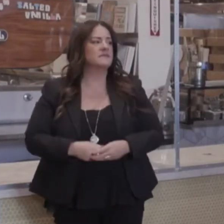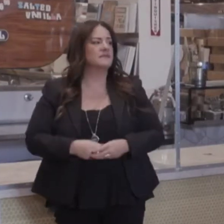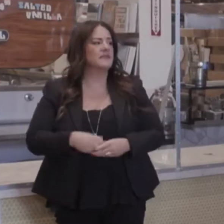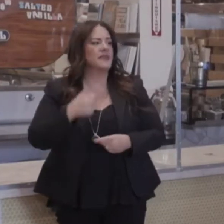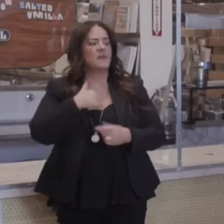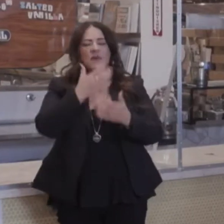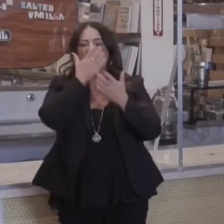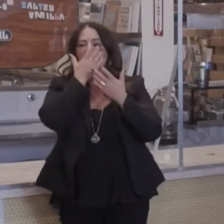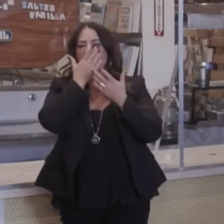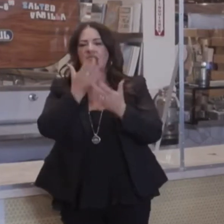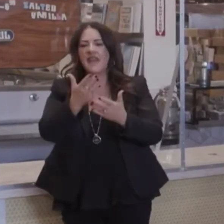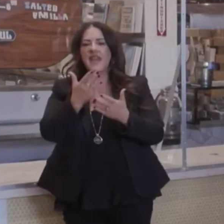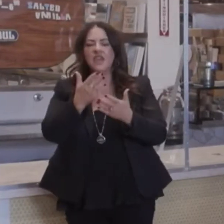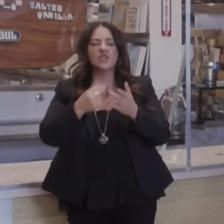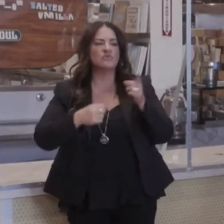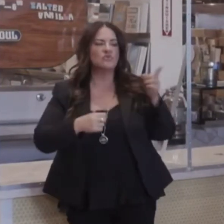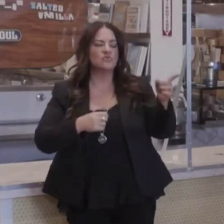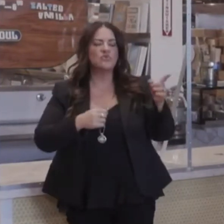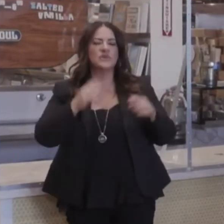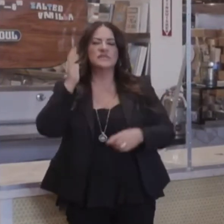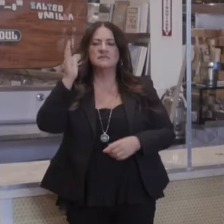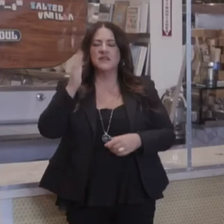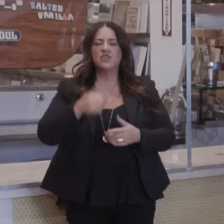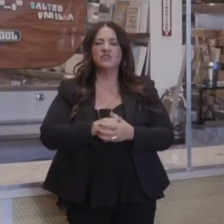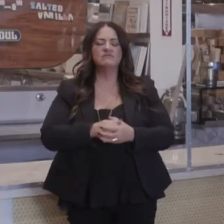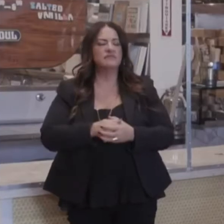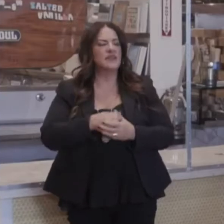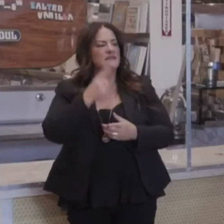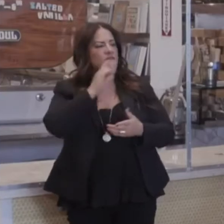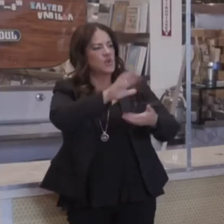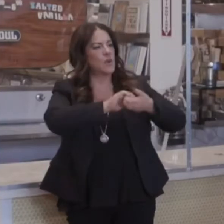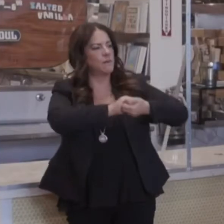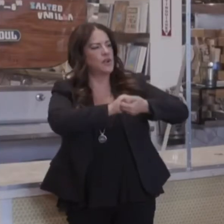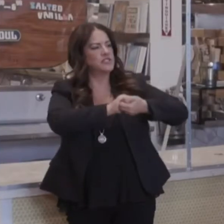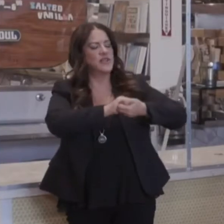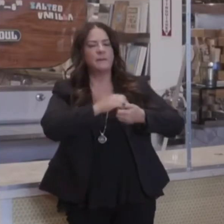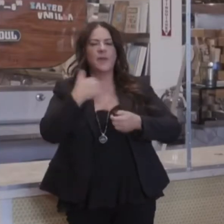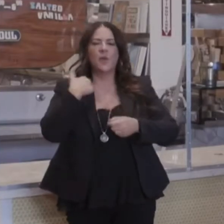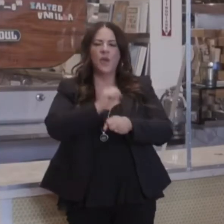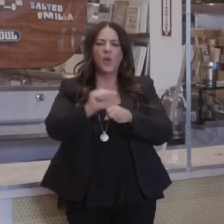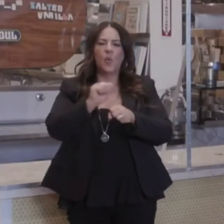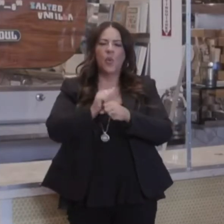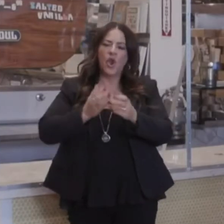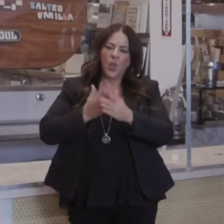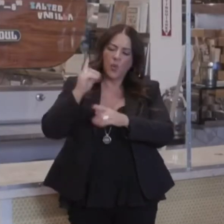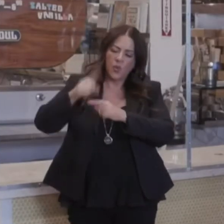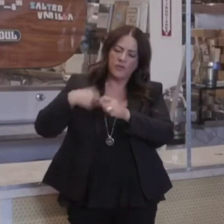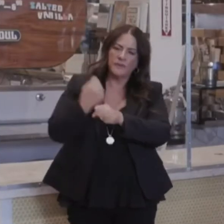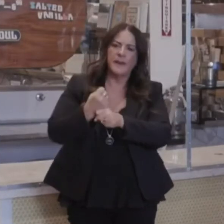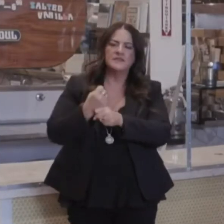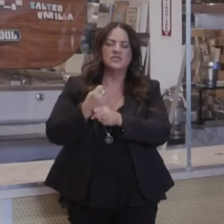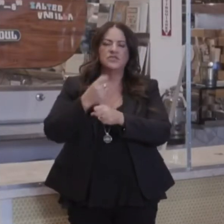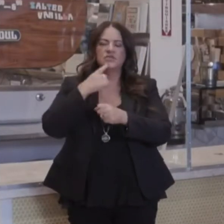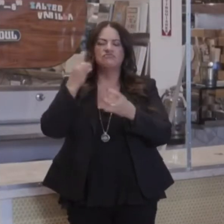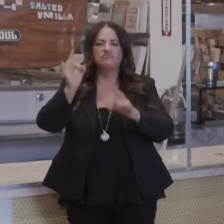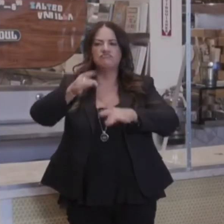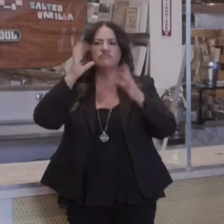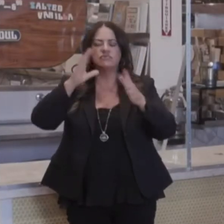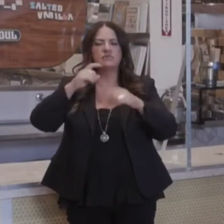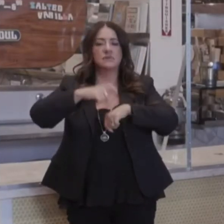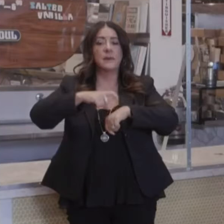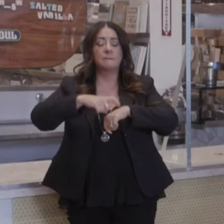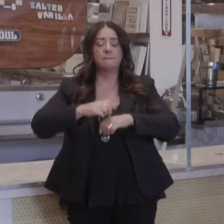thank you, Speaker, for being for the partnership that we've built to work through these challenging times. I don't think